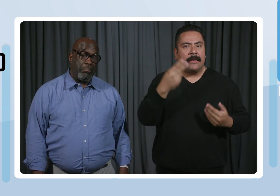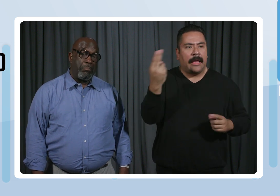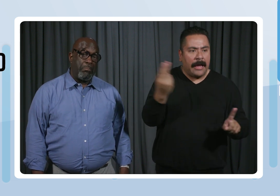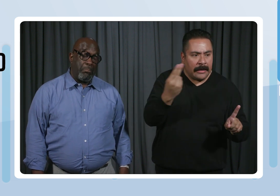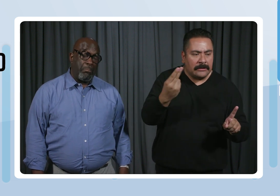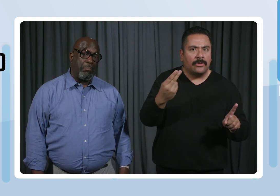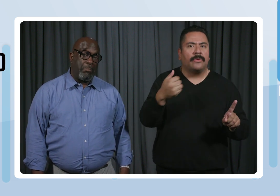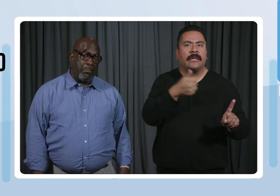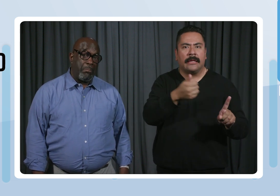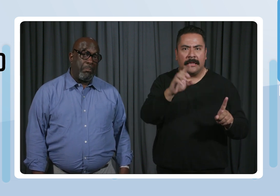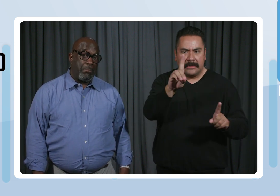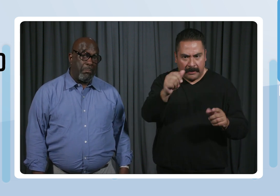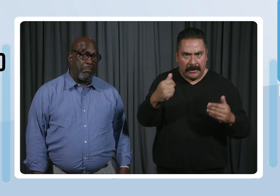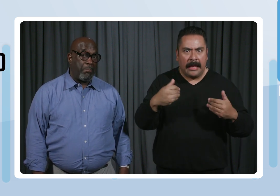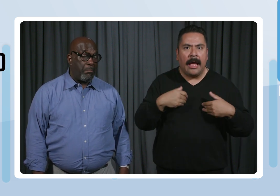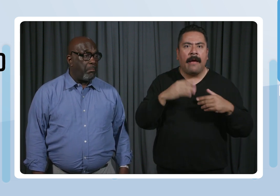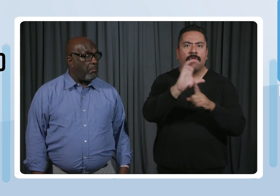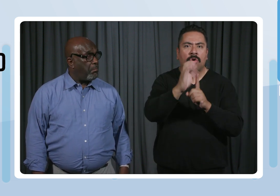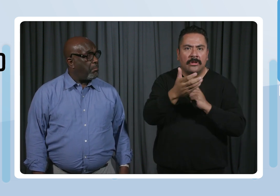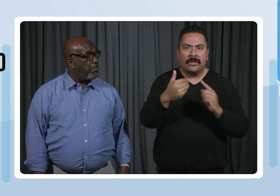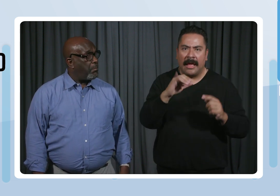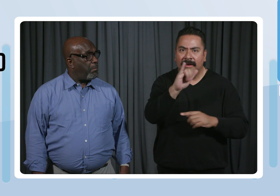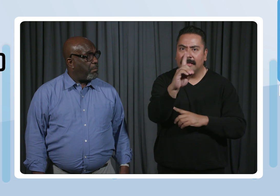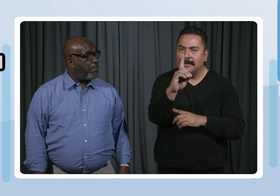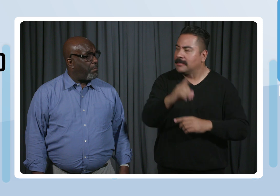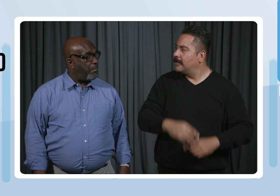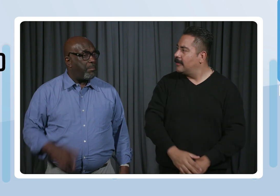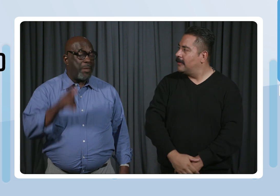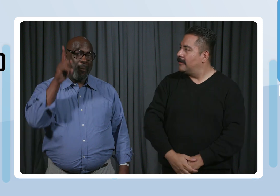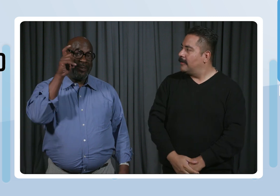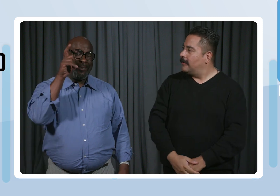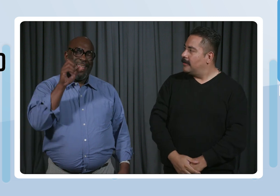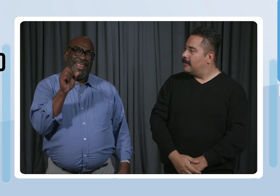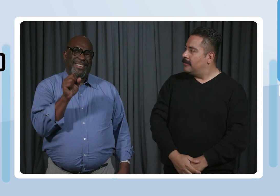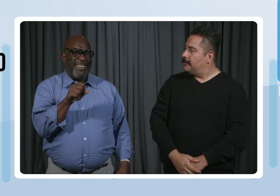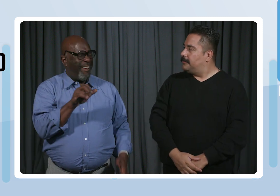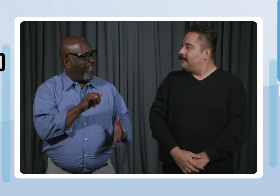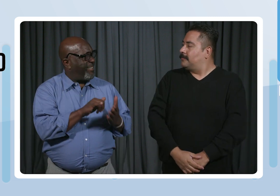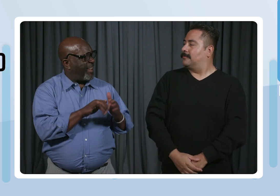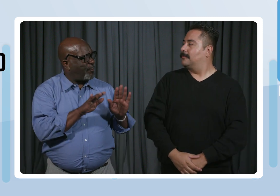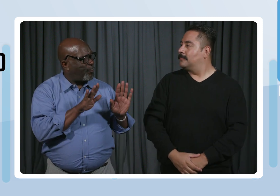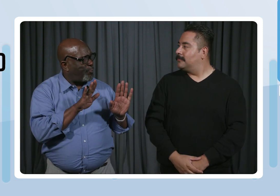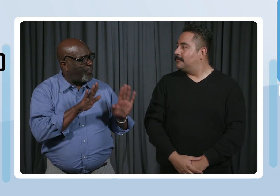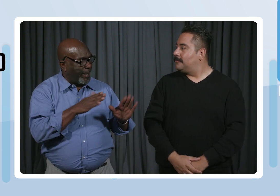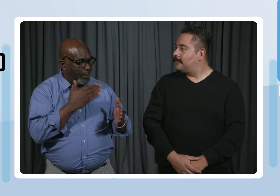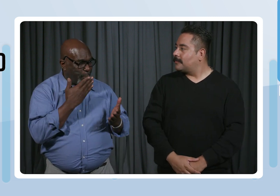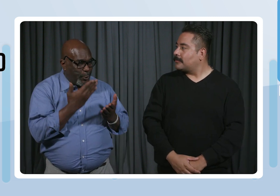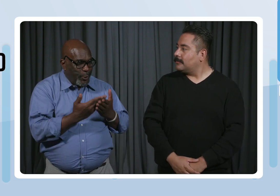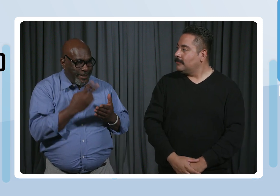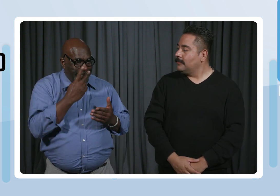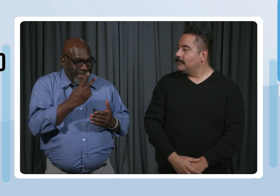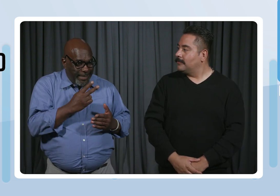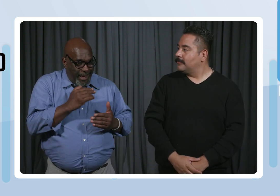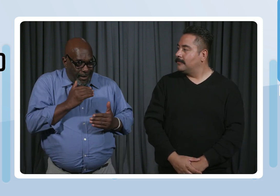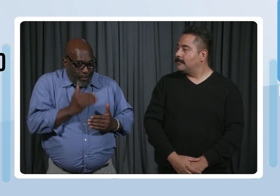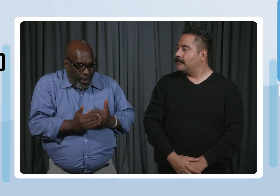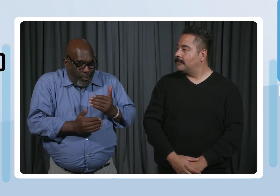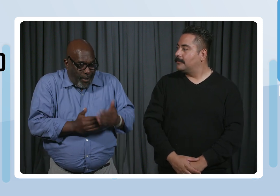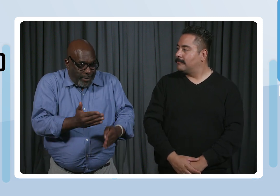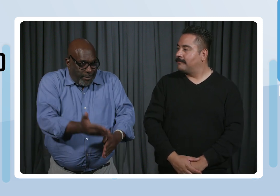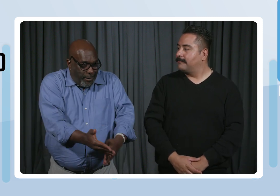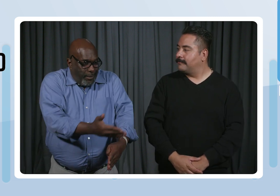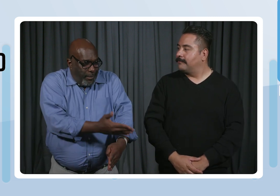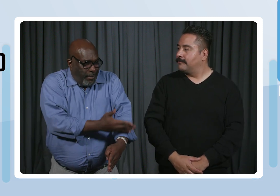and a culture and an identity. Yeah, that's great. It's so good to see that progress and be able to talk about it